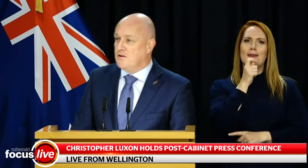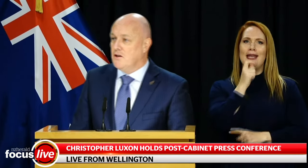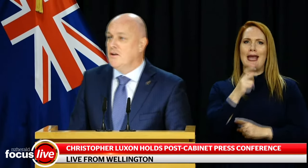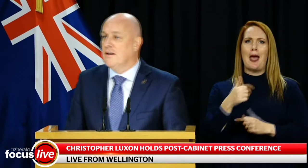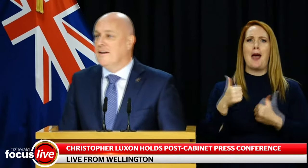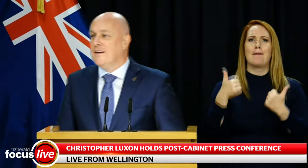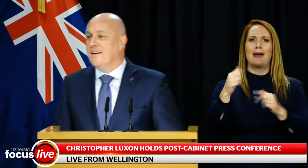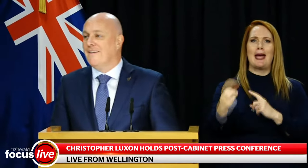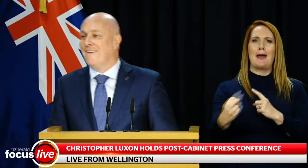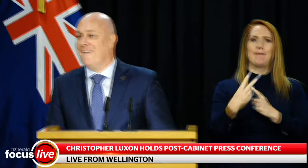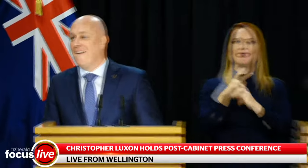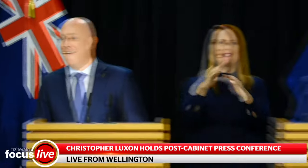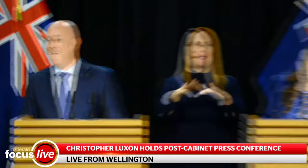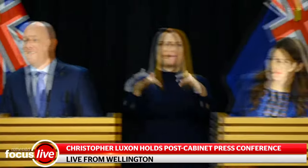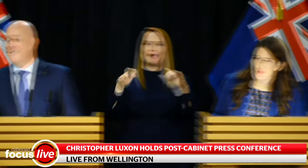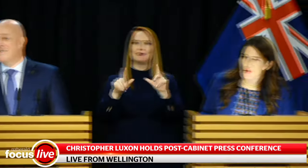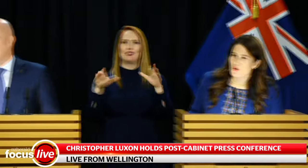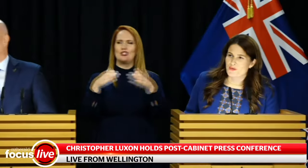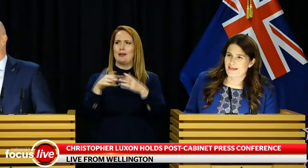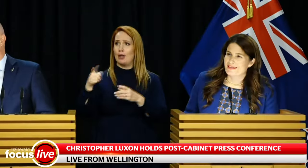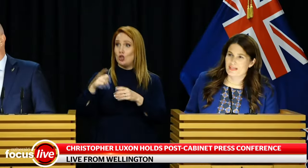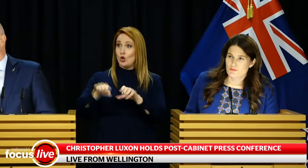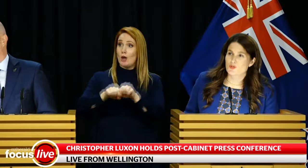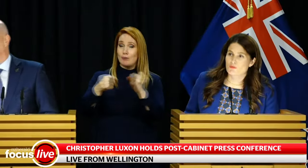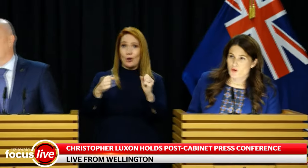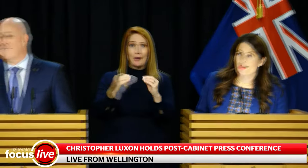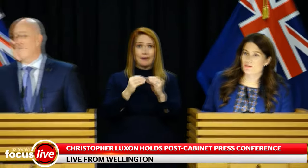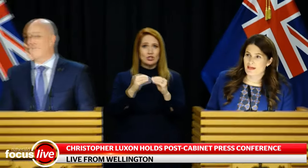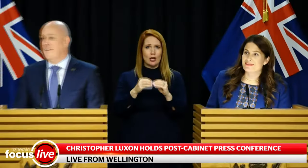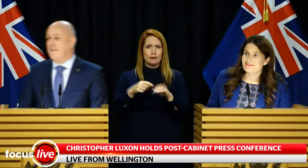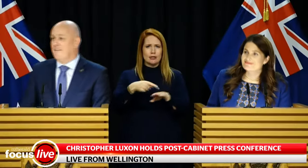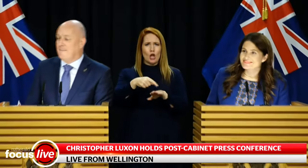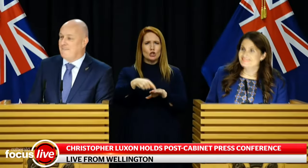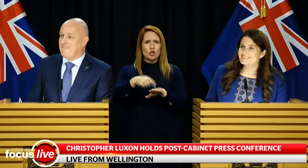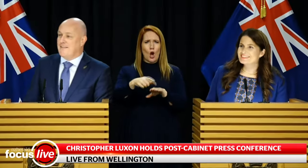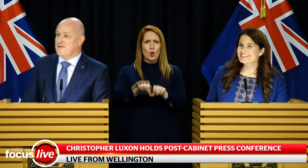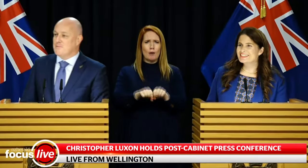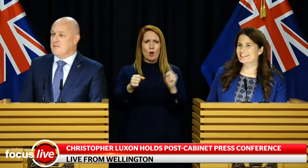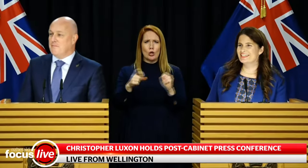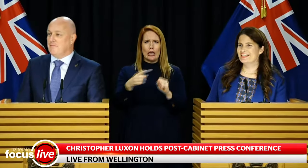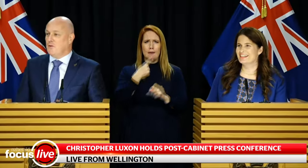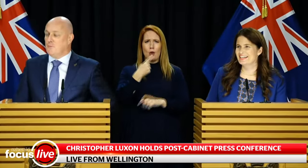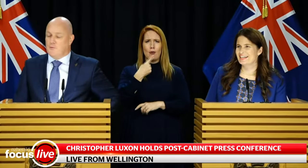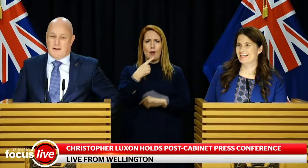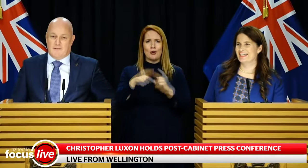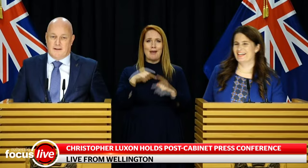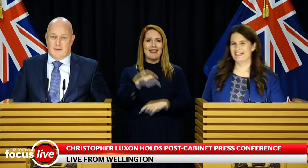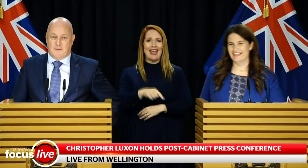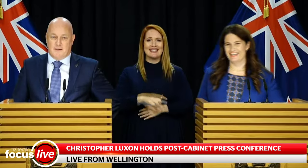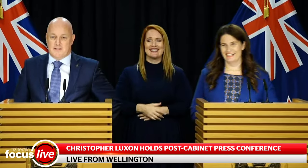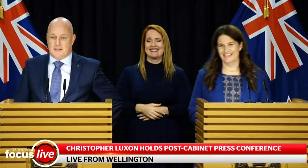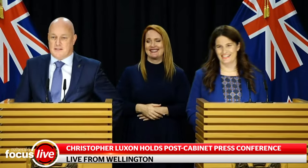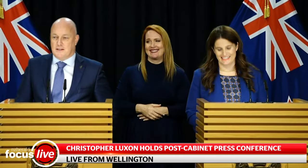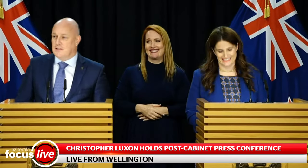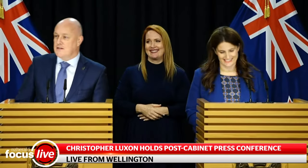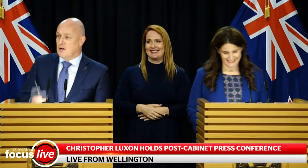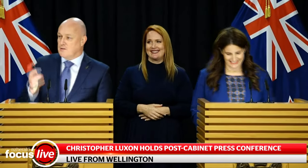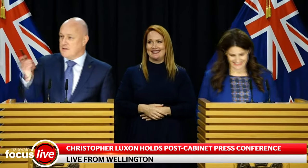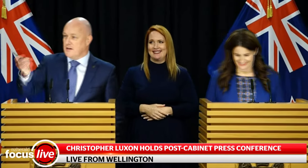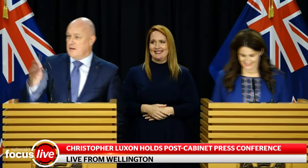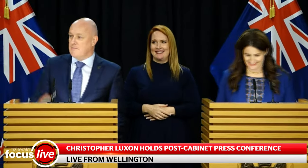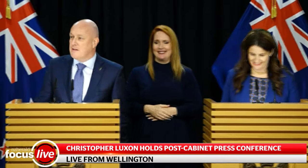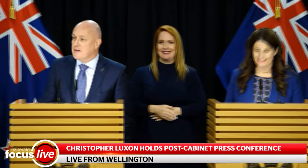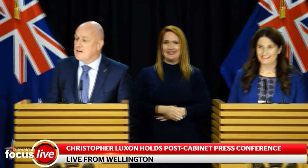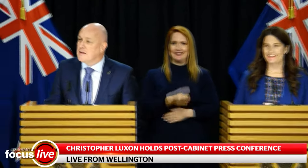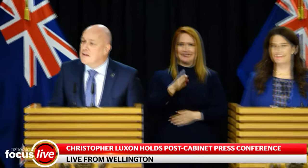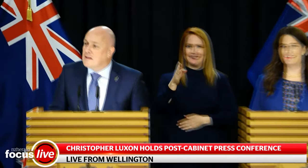so well done you. But you broke Bishop's toe, and he keeps on moaning about it. That was a good part of our cabinet discussion. Sorry,